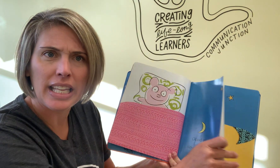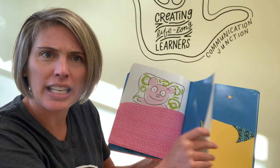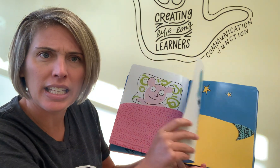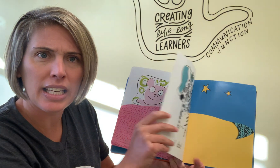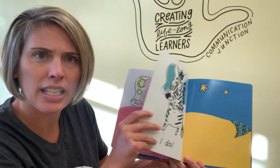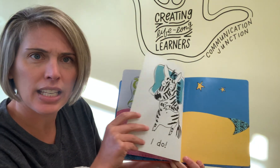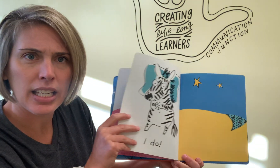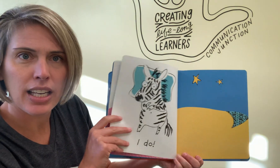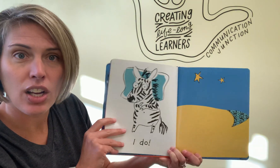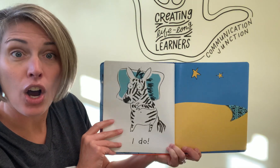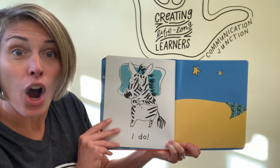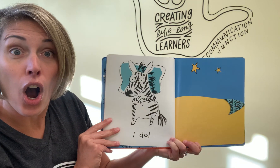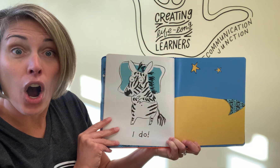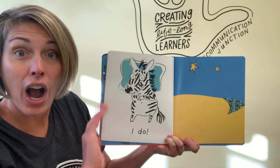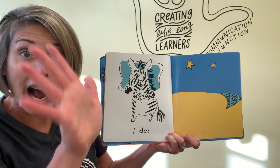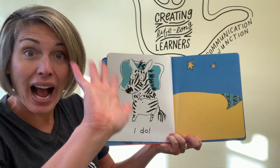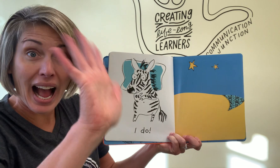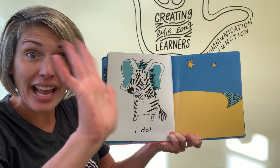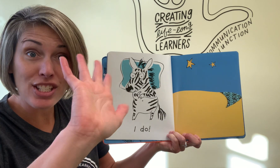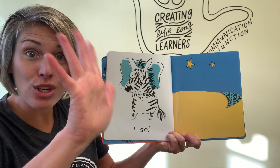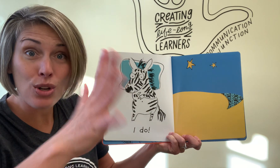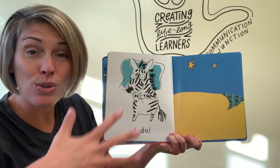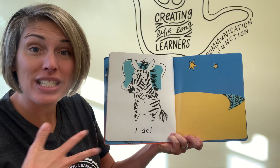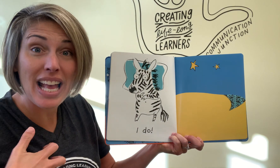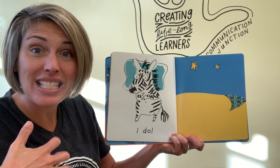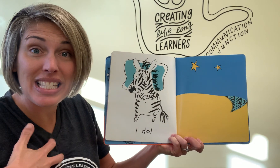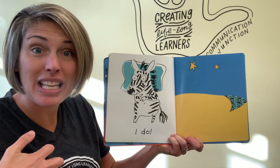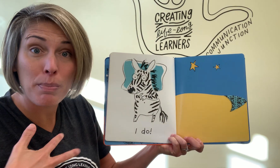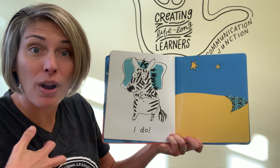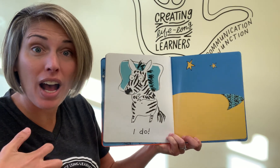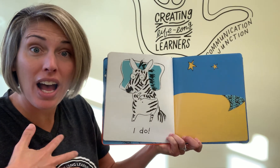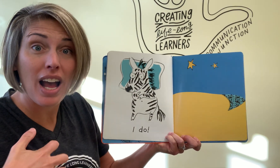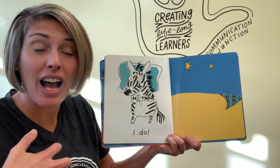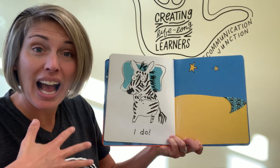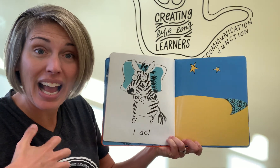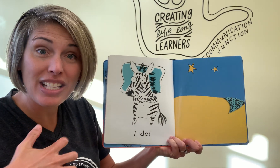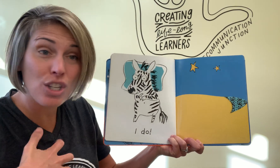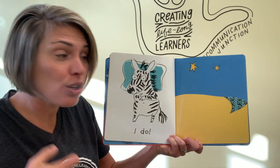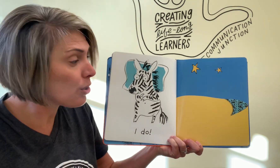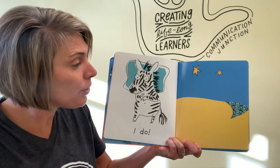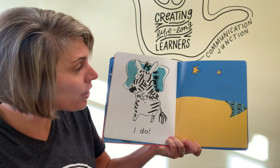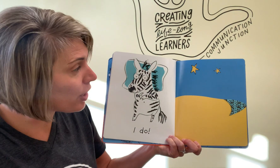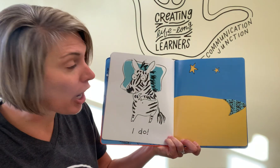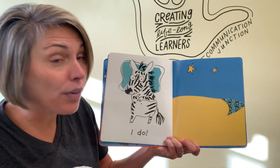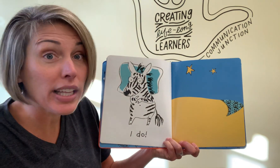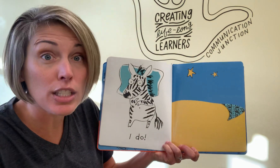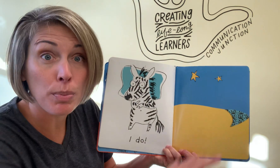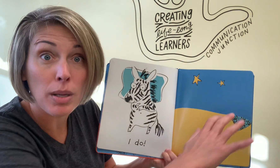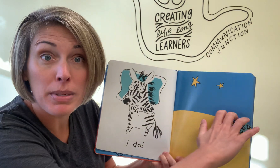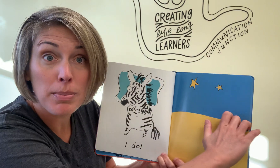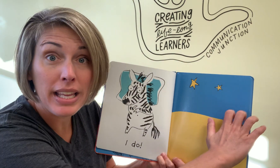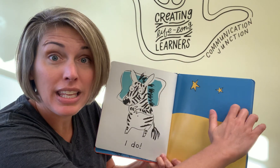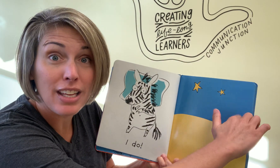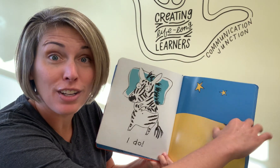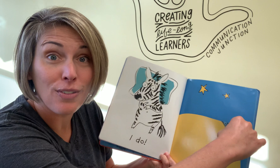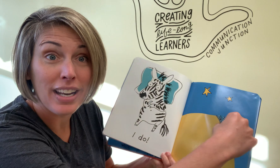in? I do, says Zebra. I do. All right, let's pull up his blankie. Are you ready?